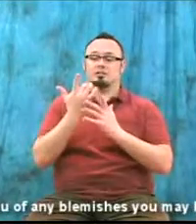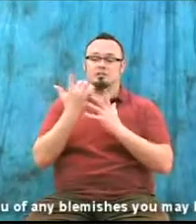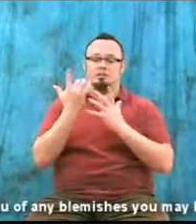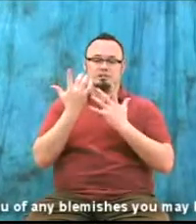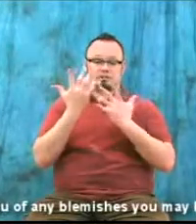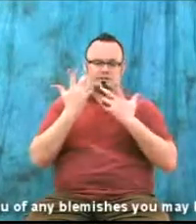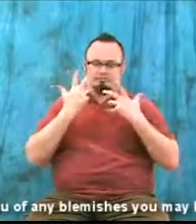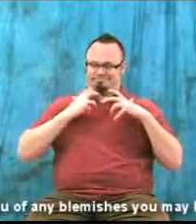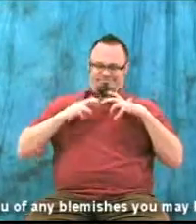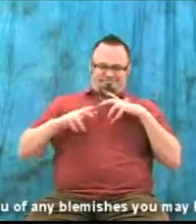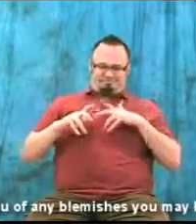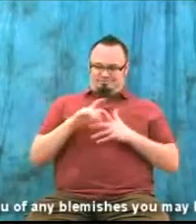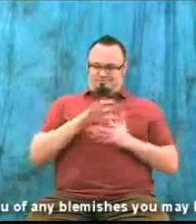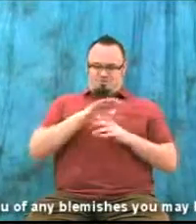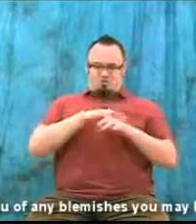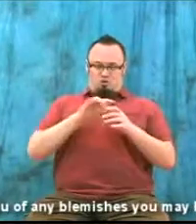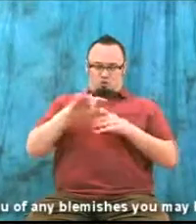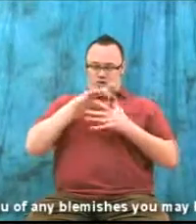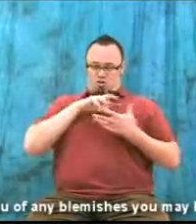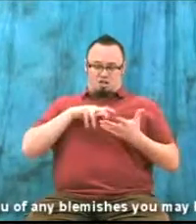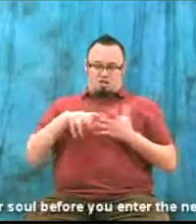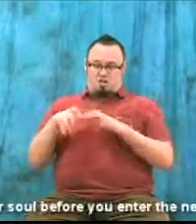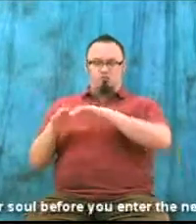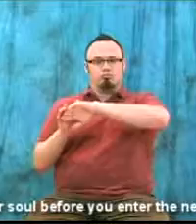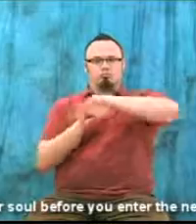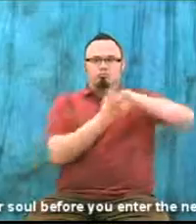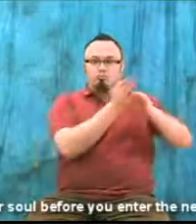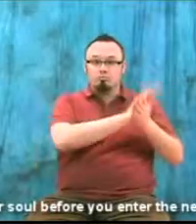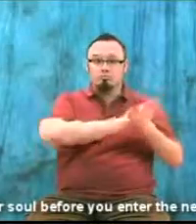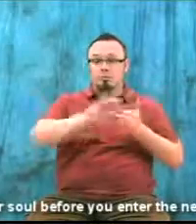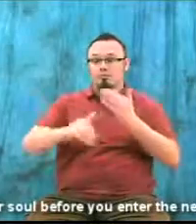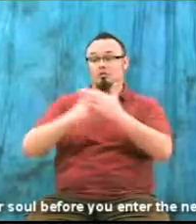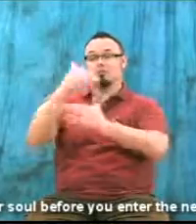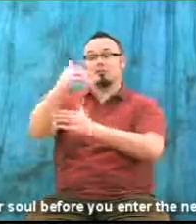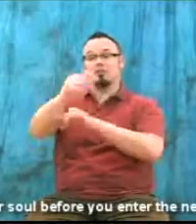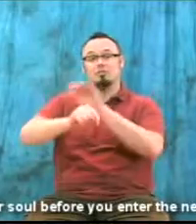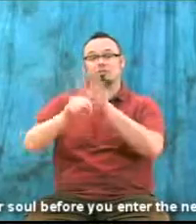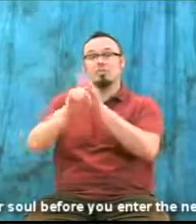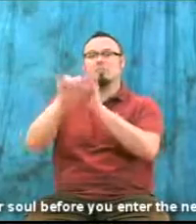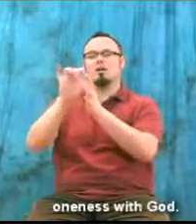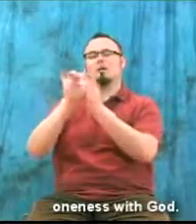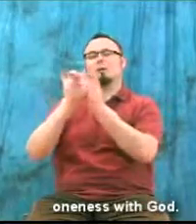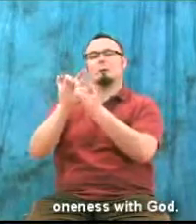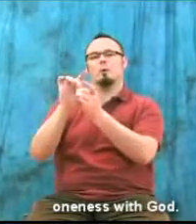blemishes you may have on your soul before you enter the next phase oneness with God.